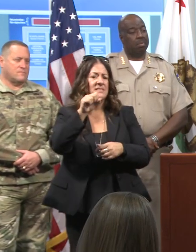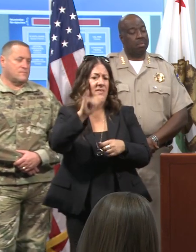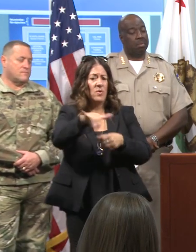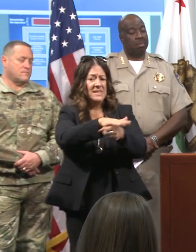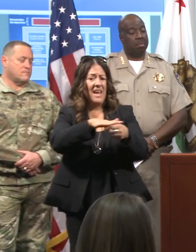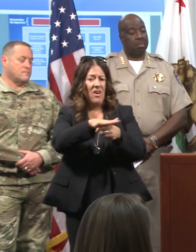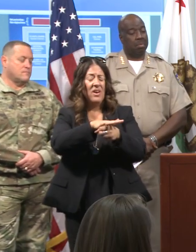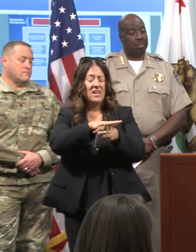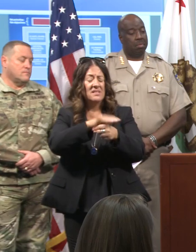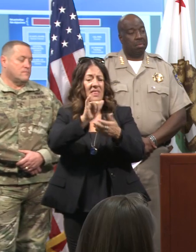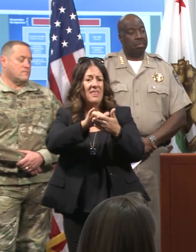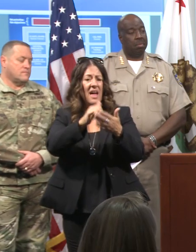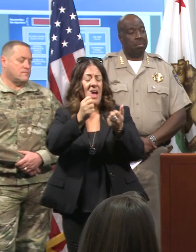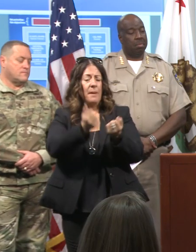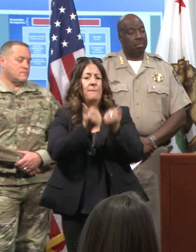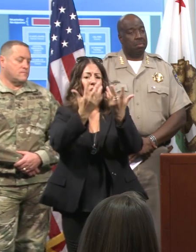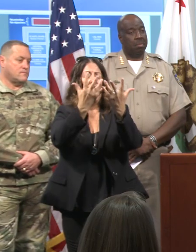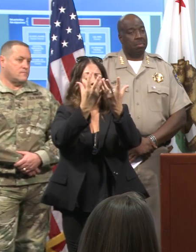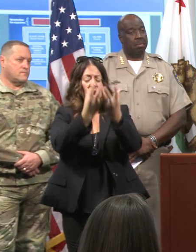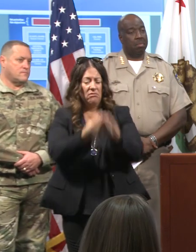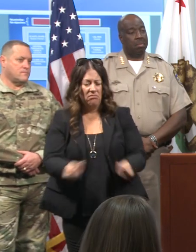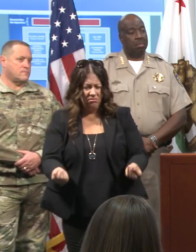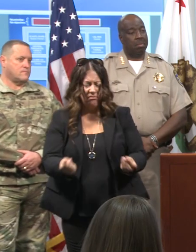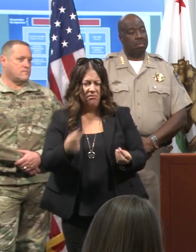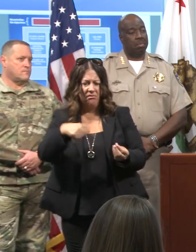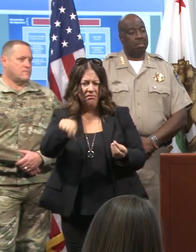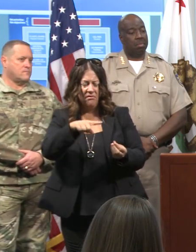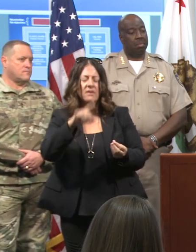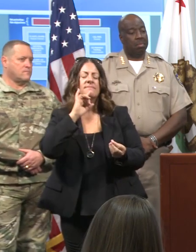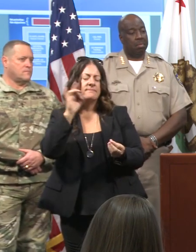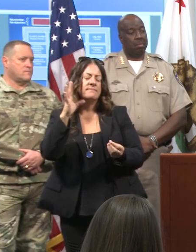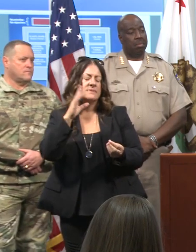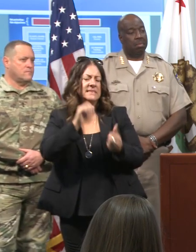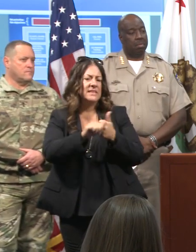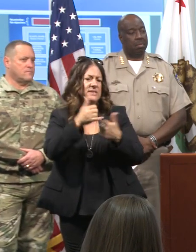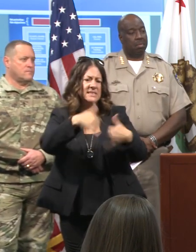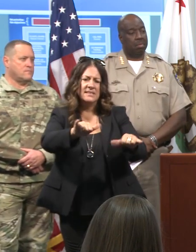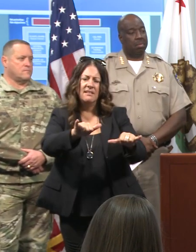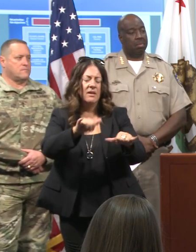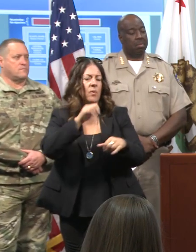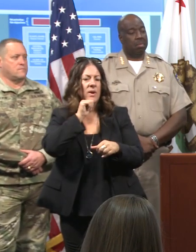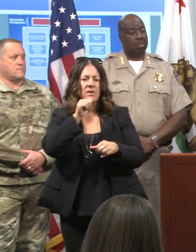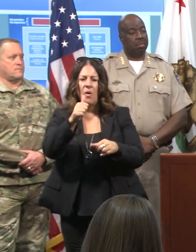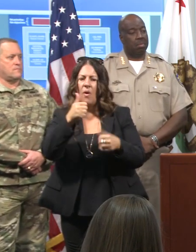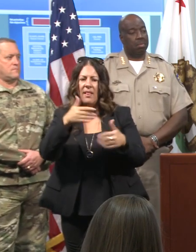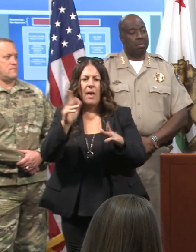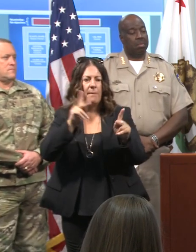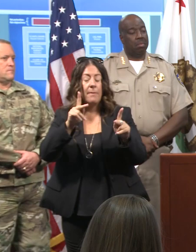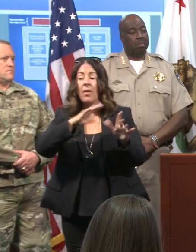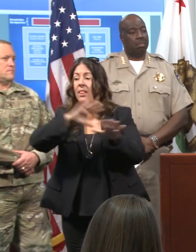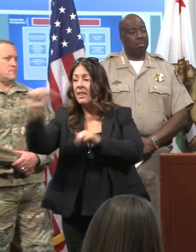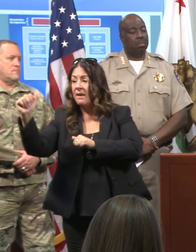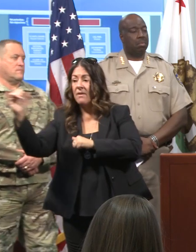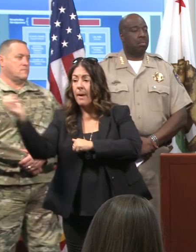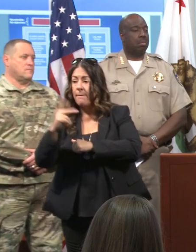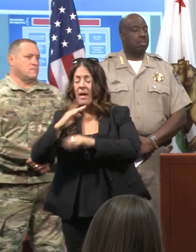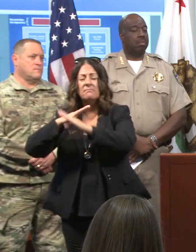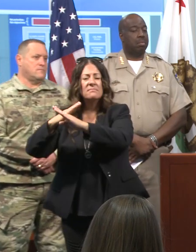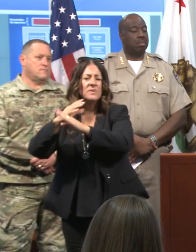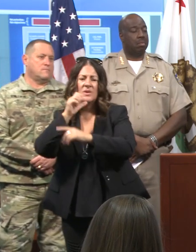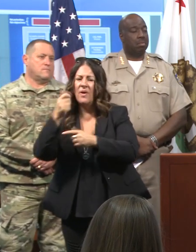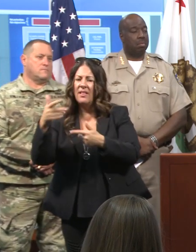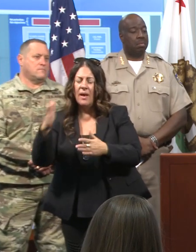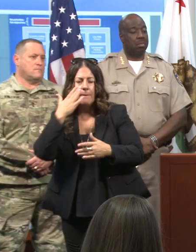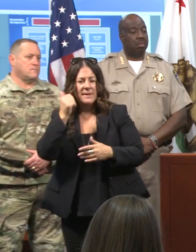and that's why we put in evacuation zones, and when people leave, we don't allow folks back in because of those